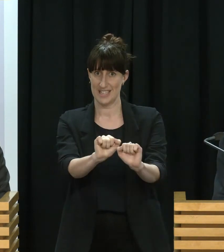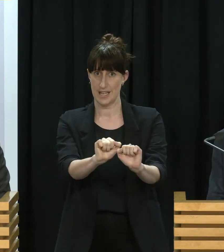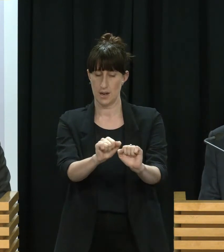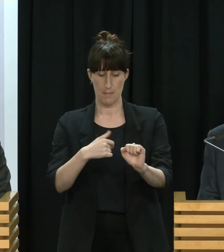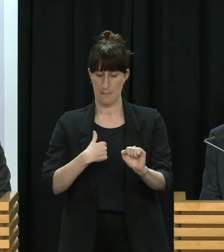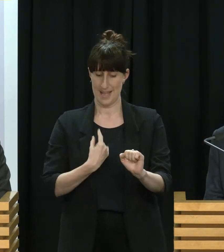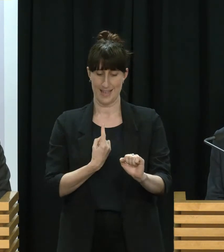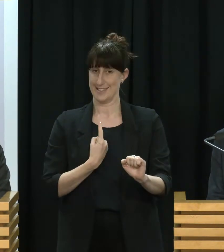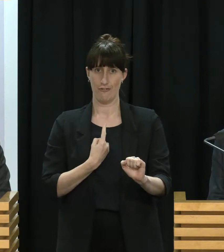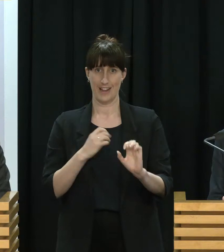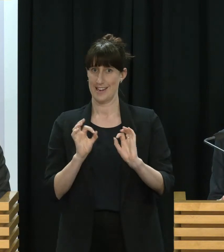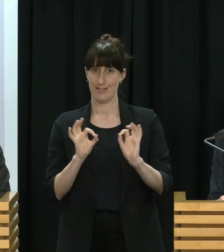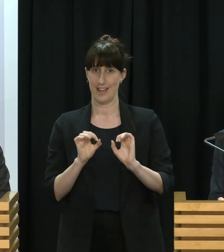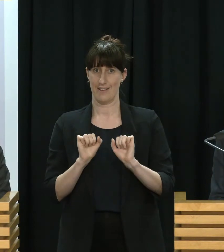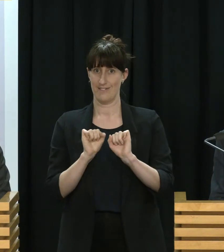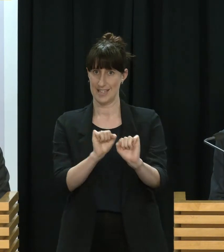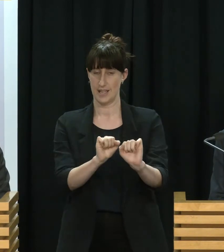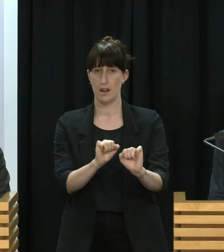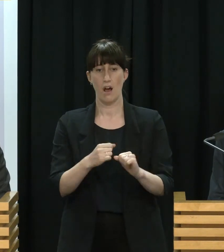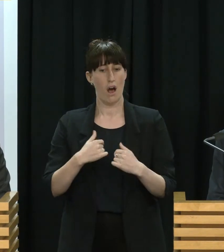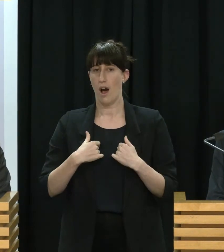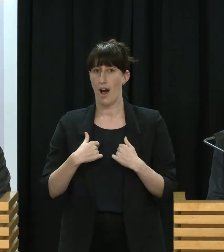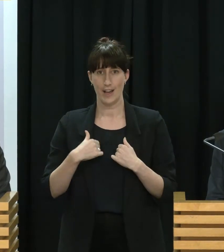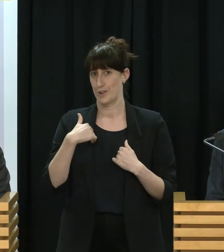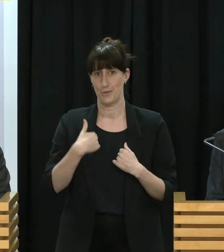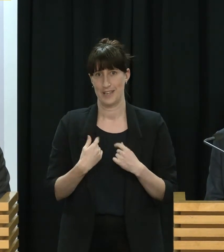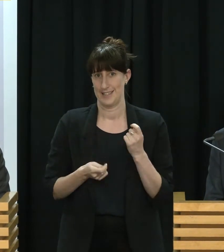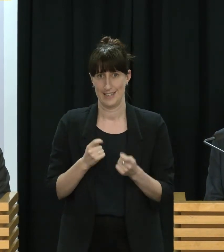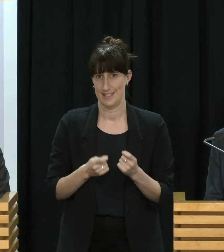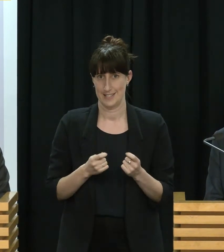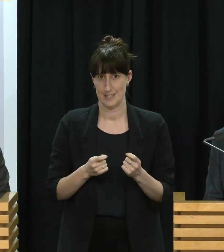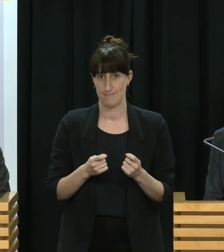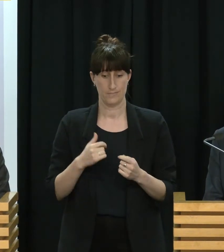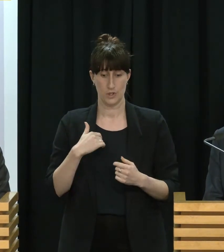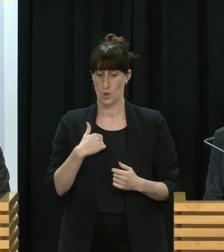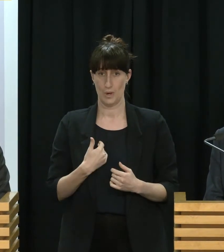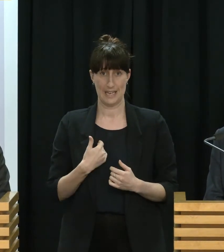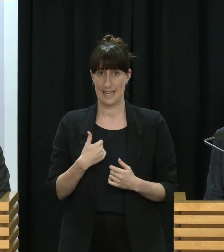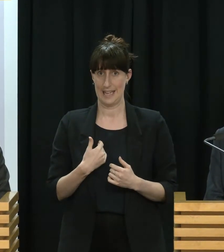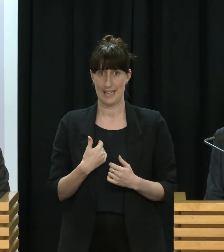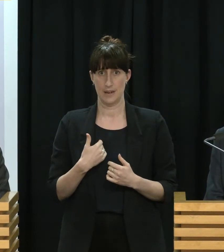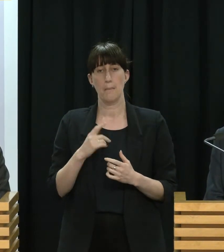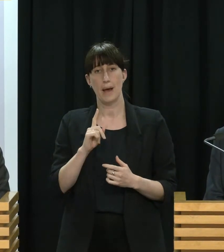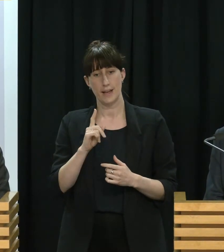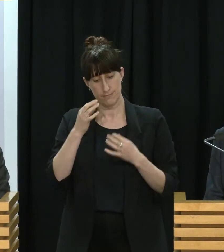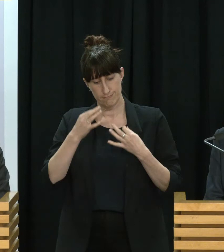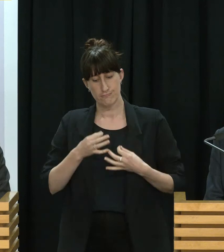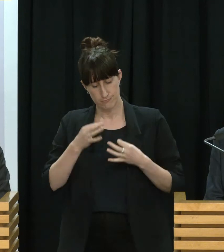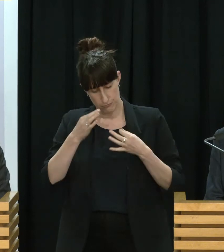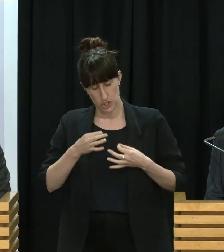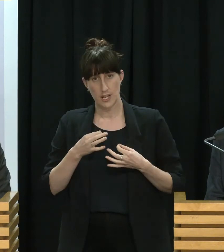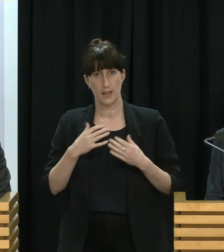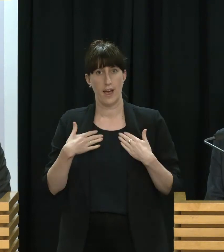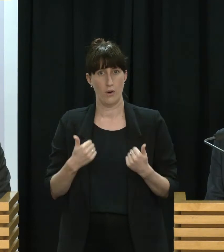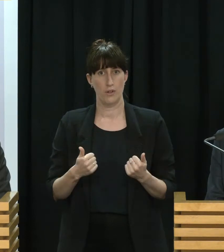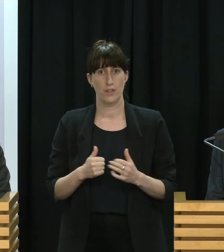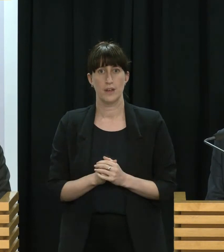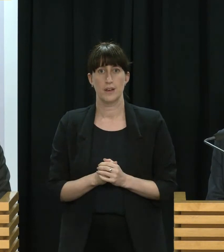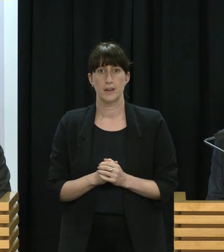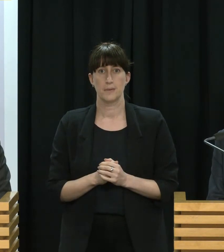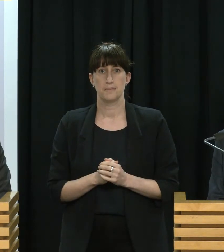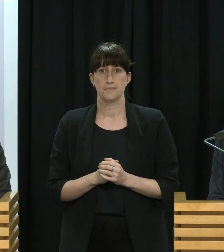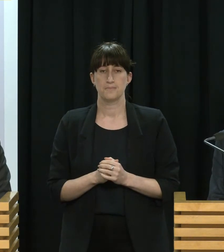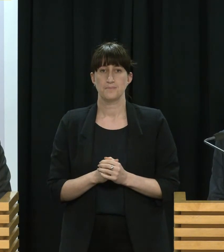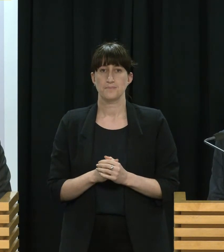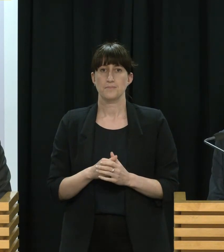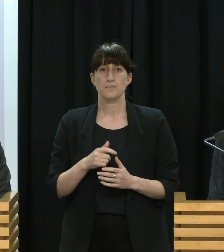call Healthline for further advice around whether you need to get a test. It's also important to check the relevant times of